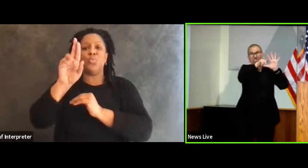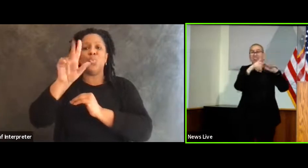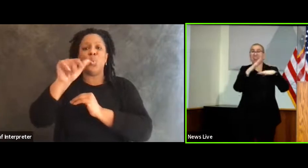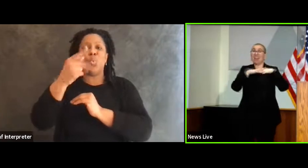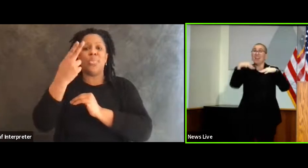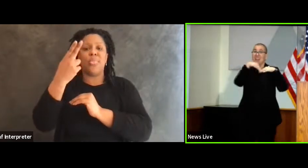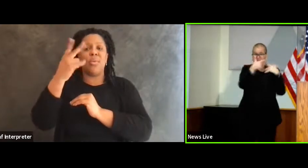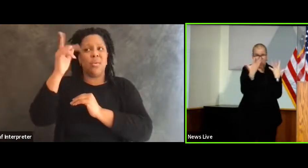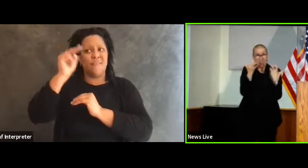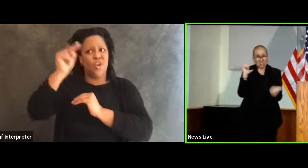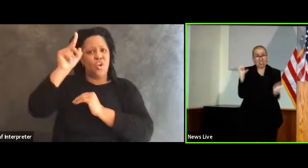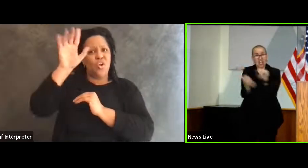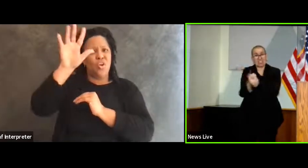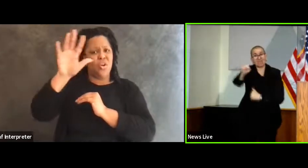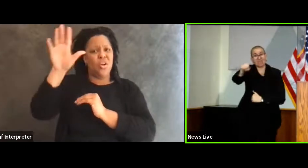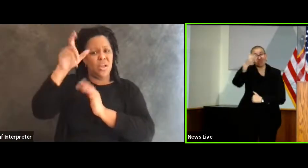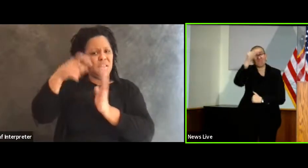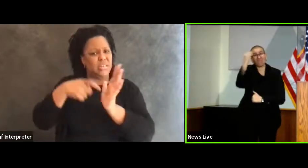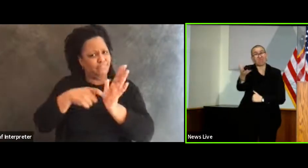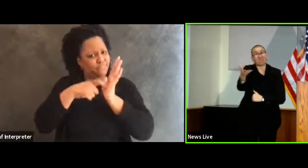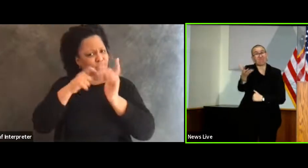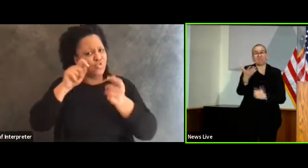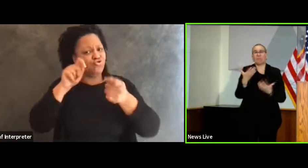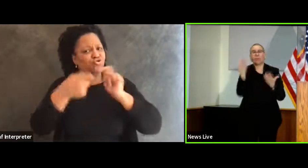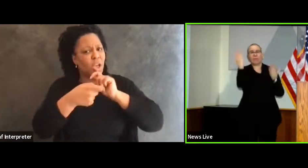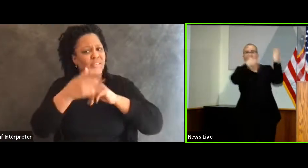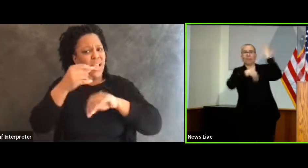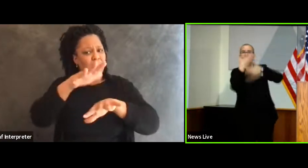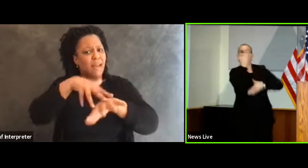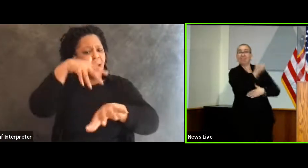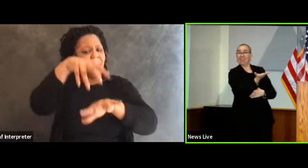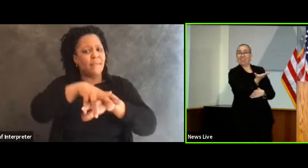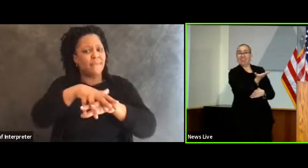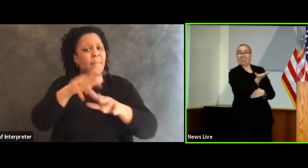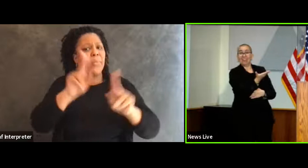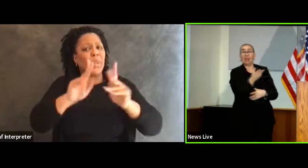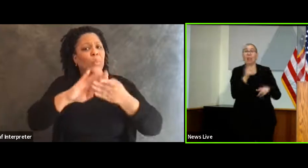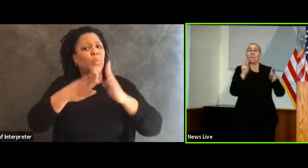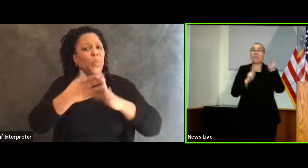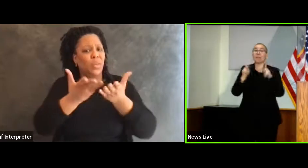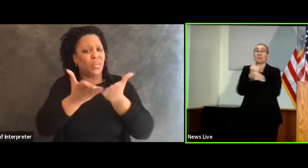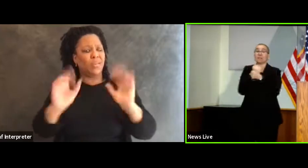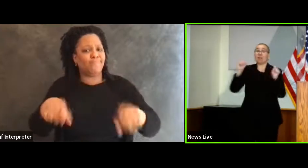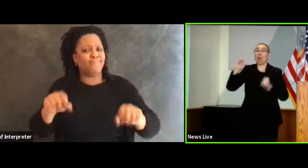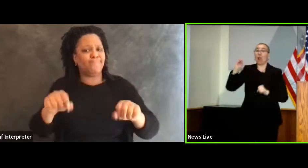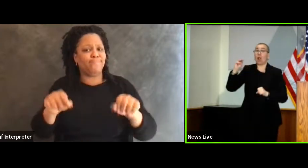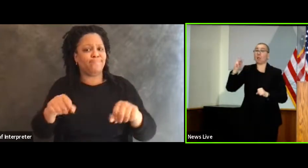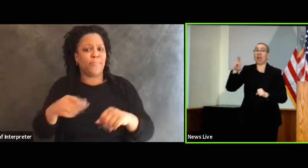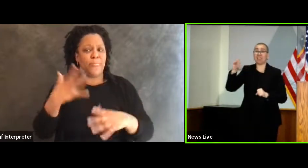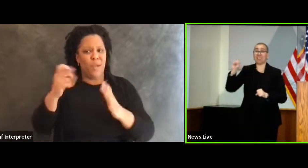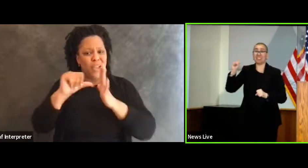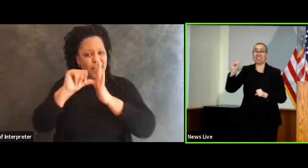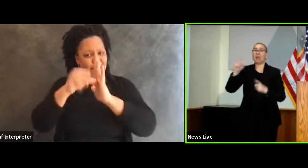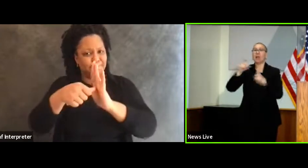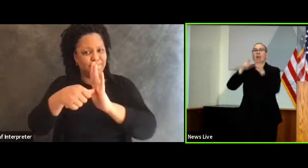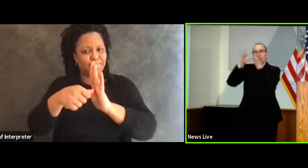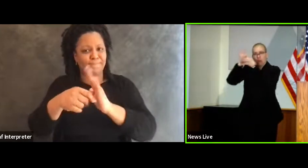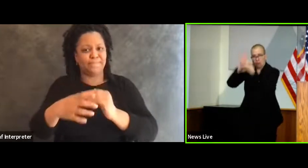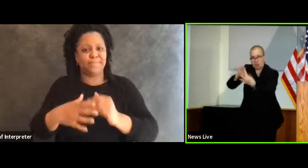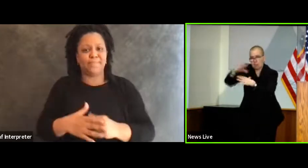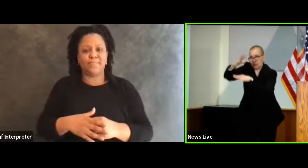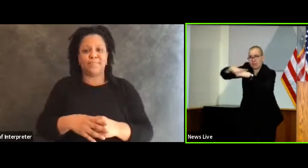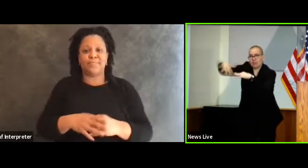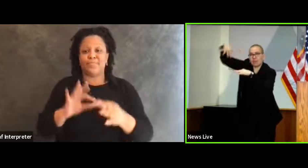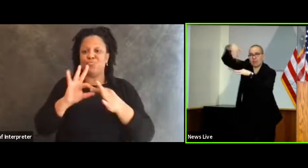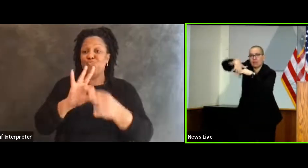that voice, as well as a provision in our public safety omnibus bill regarding tribal jurisdiction with the Leech Lake